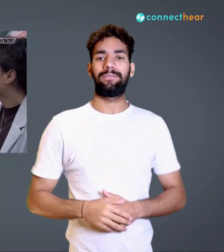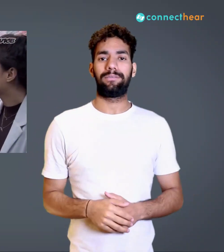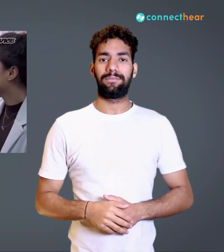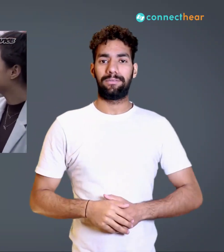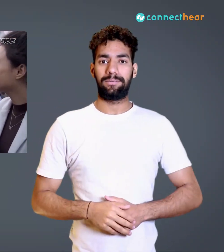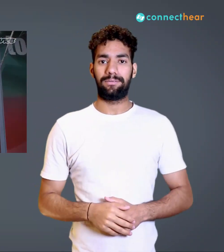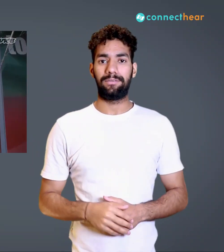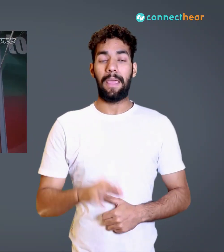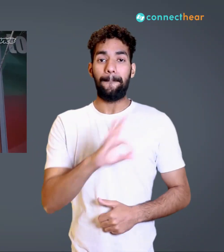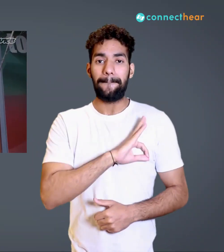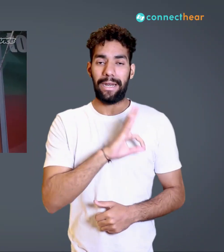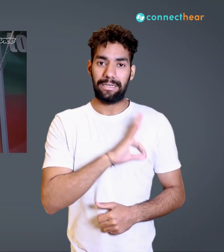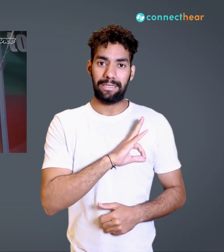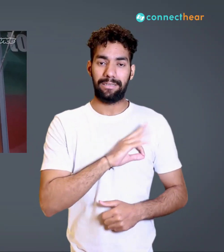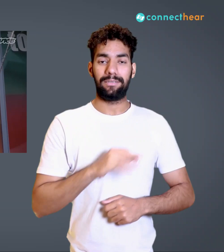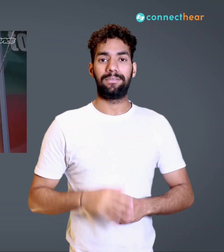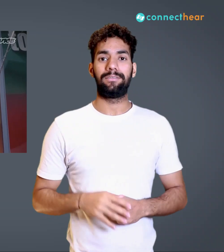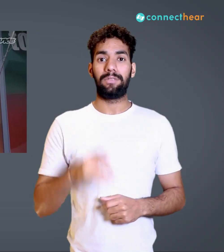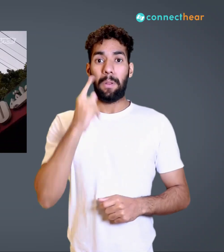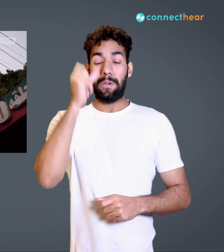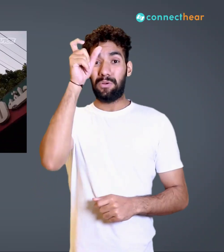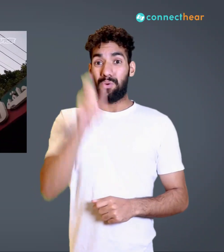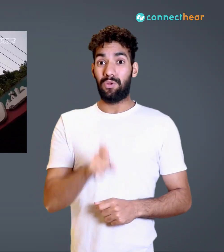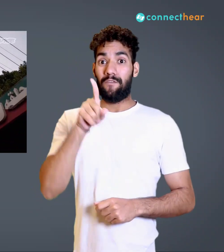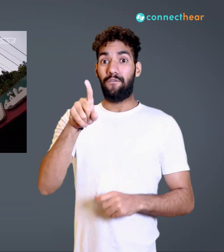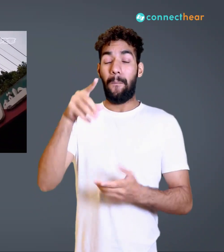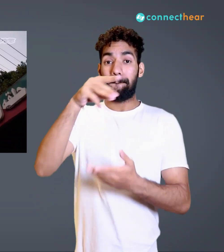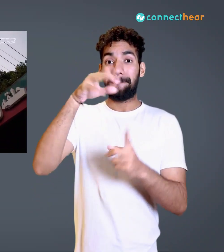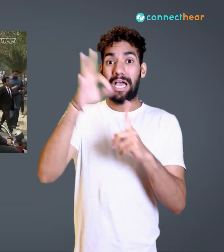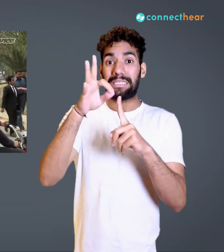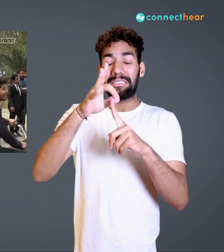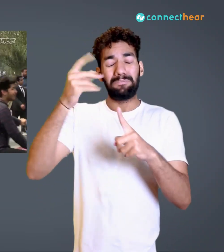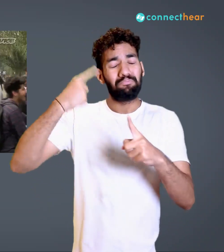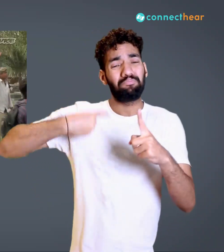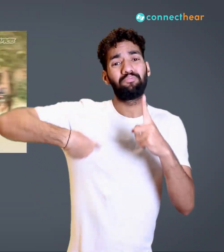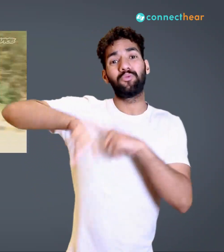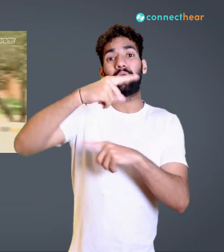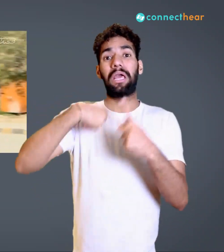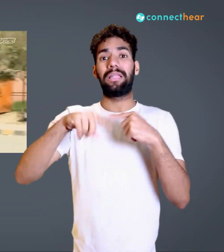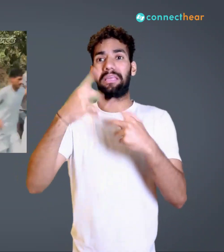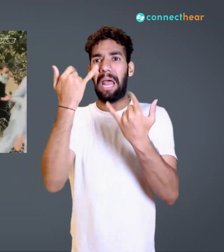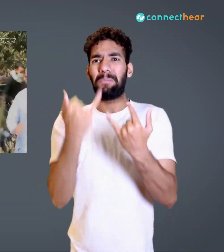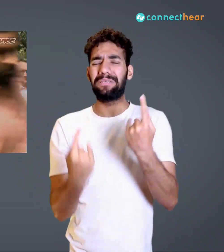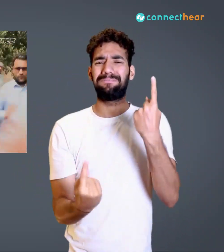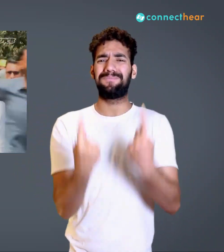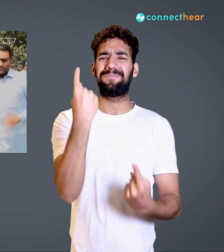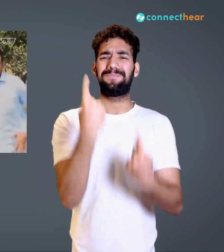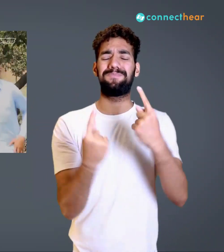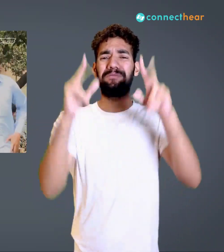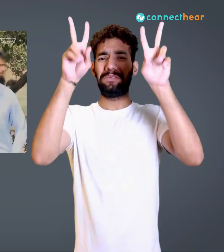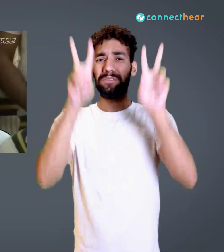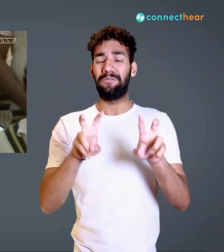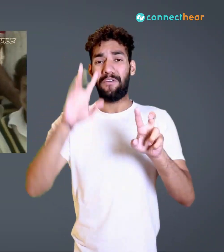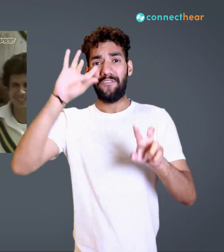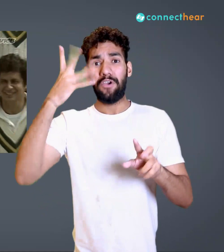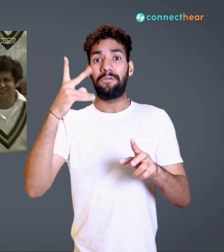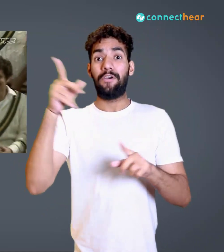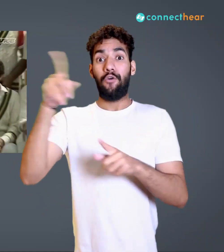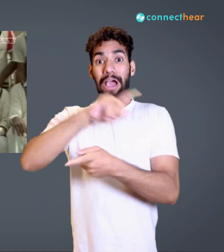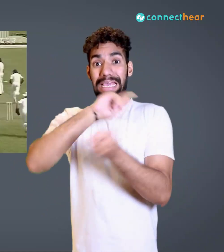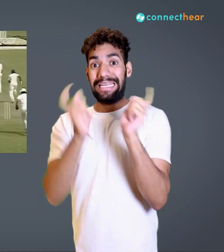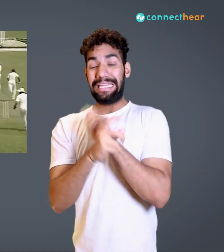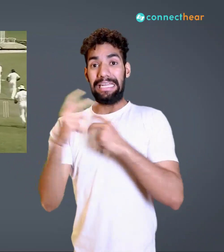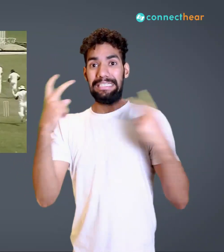Islamic all over the world. Imran Khan, the man at the centre of Pakistan's political chaos right now. From